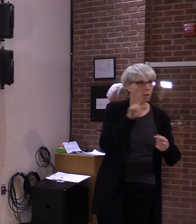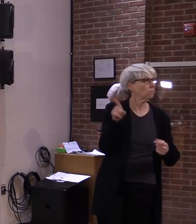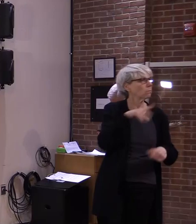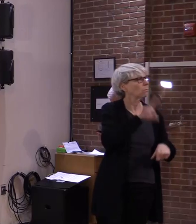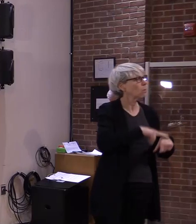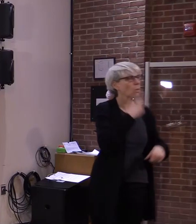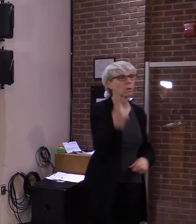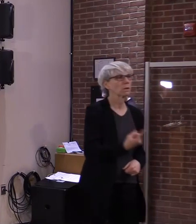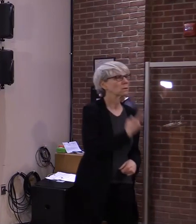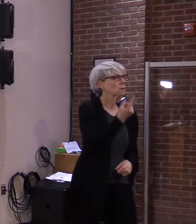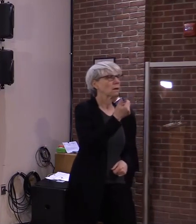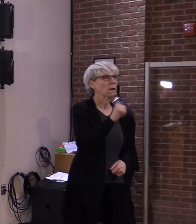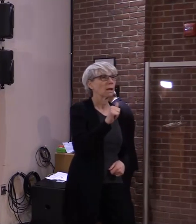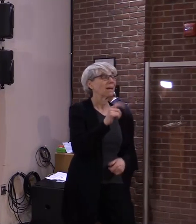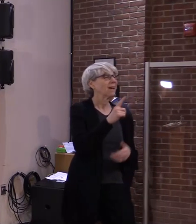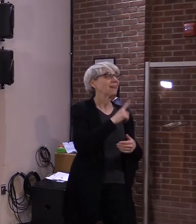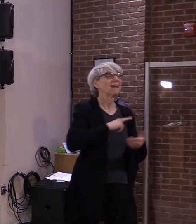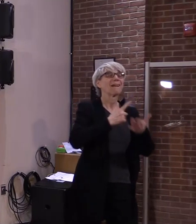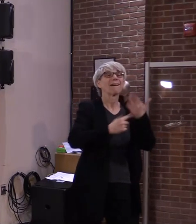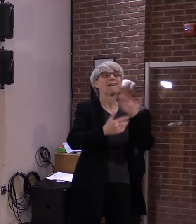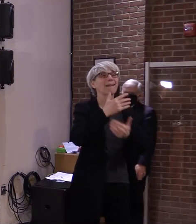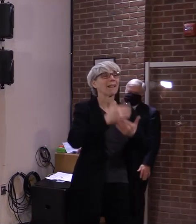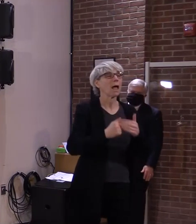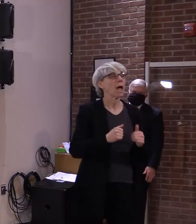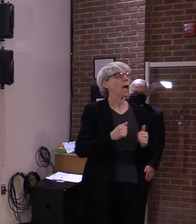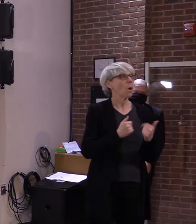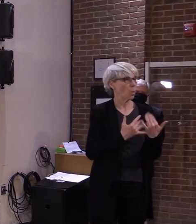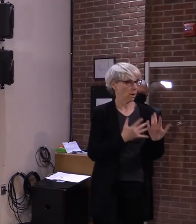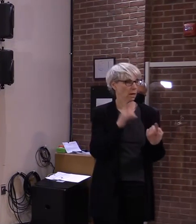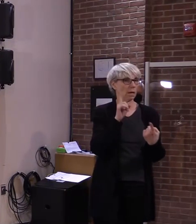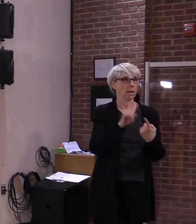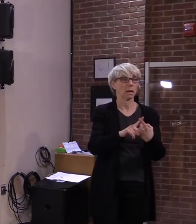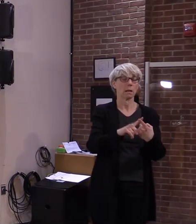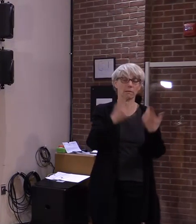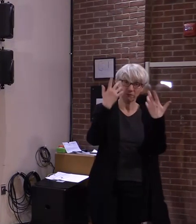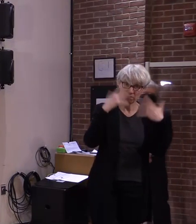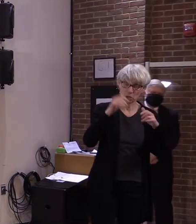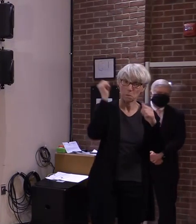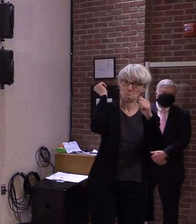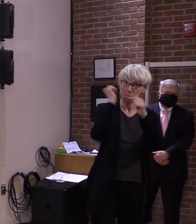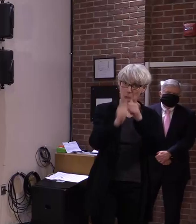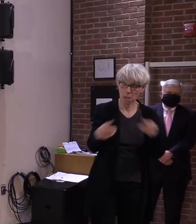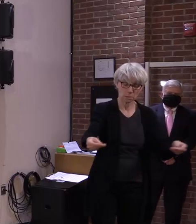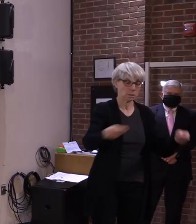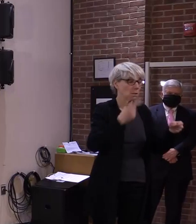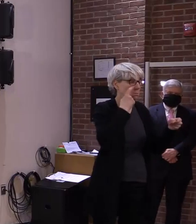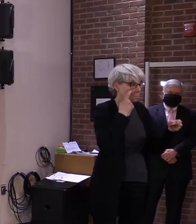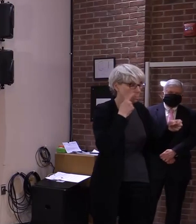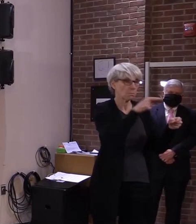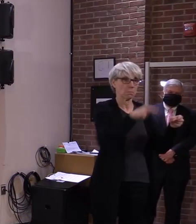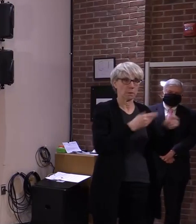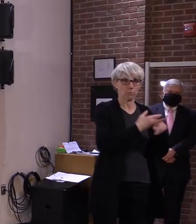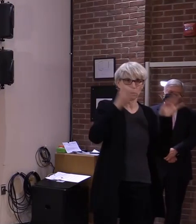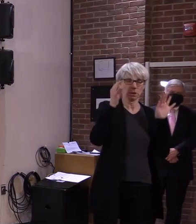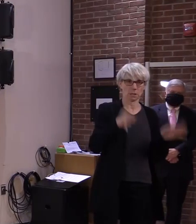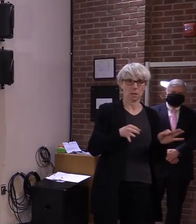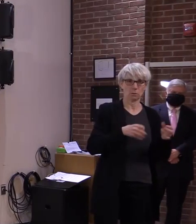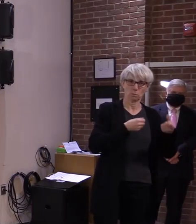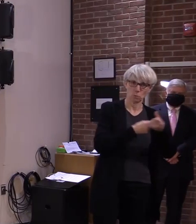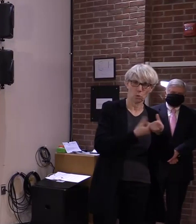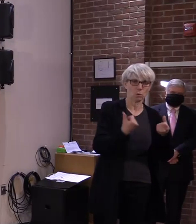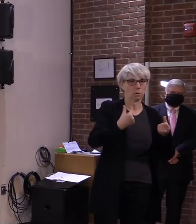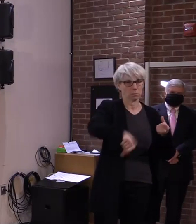anything. Look at the bill as it moves its way through the legislature. Add my